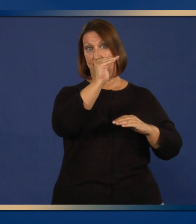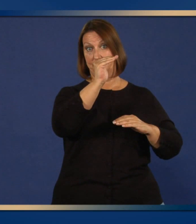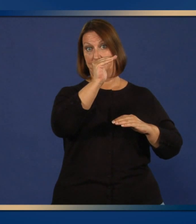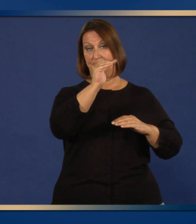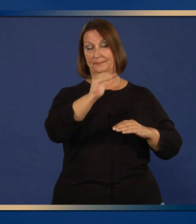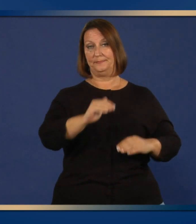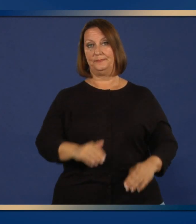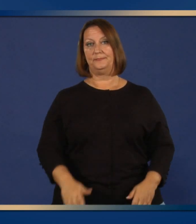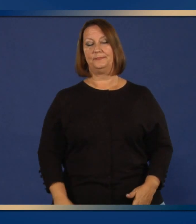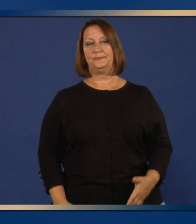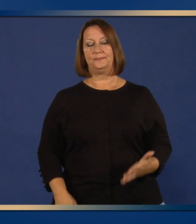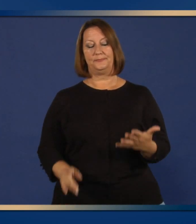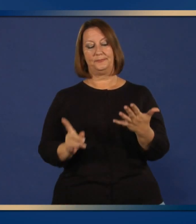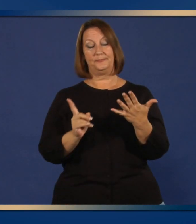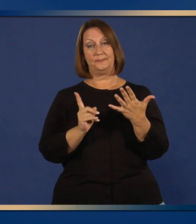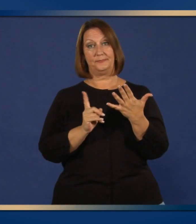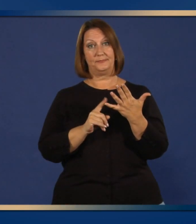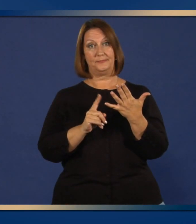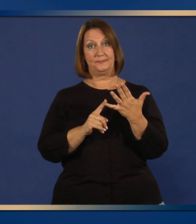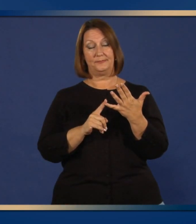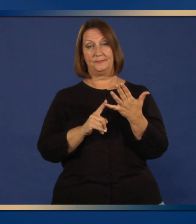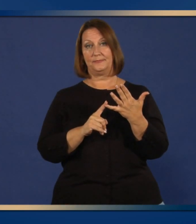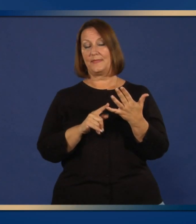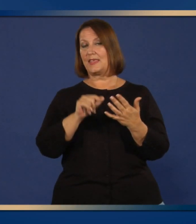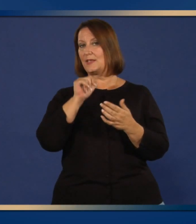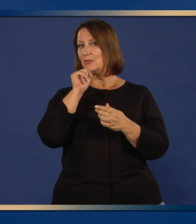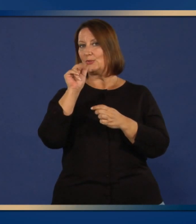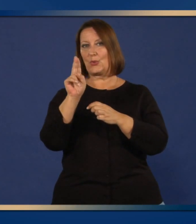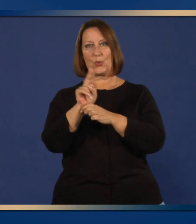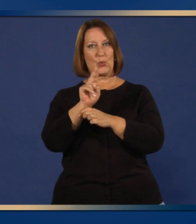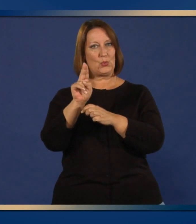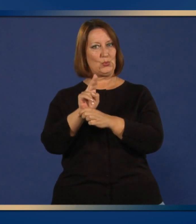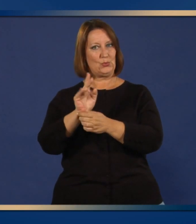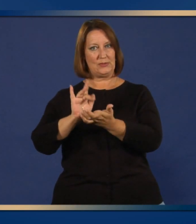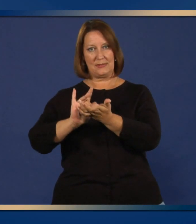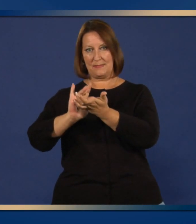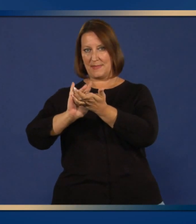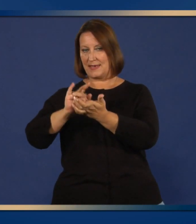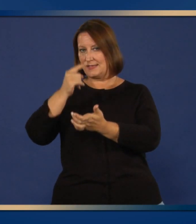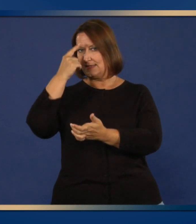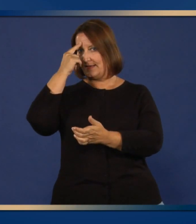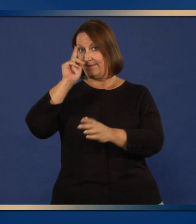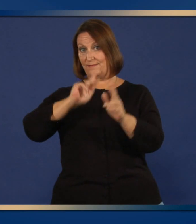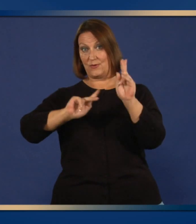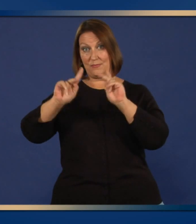prevention in persons aged 5 years and older.